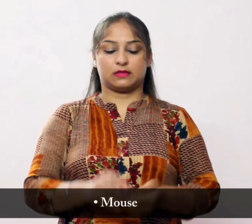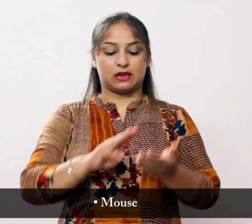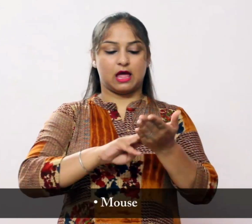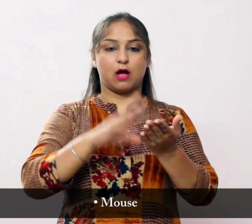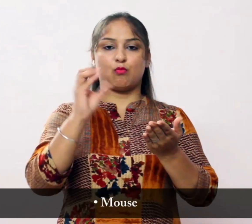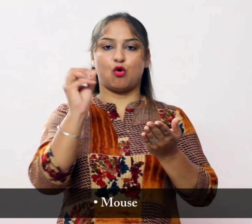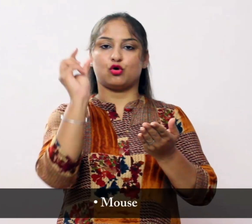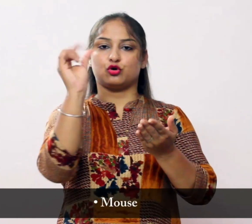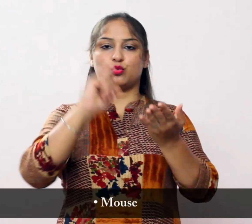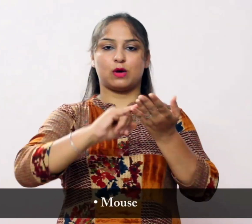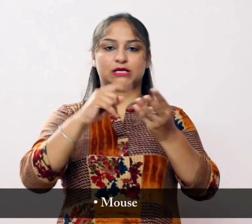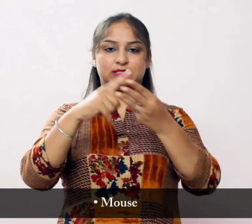Mouse.